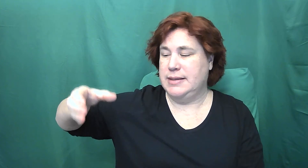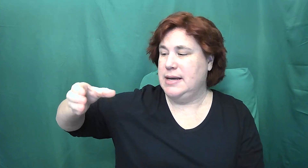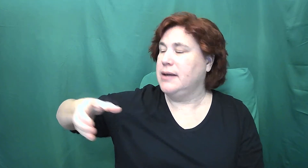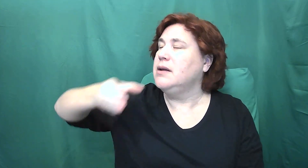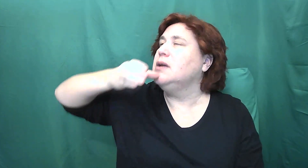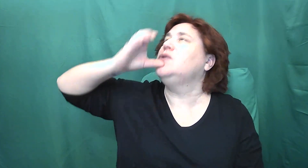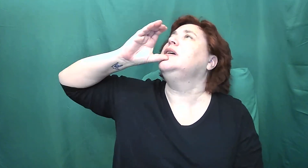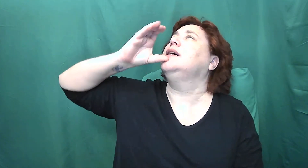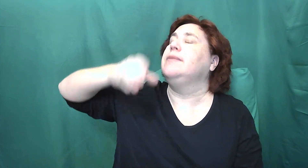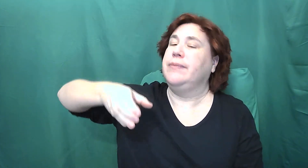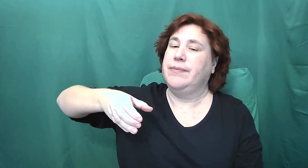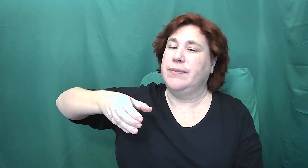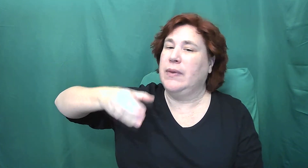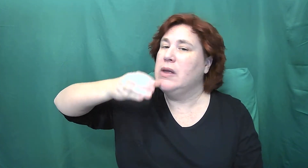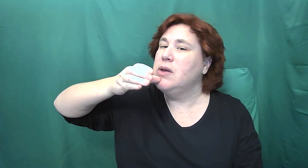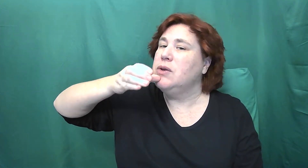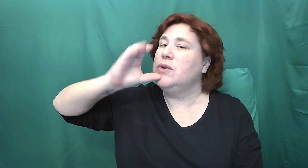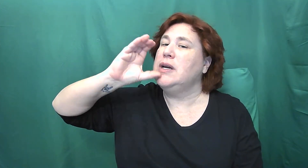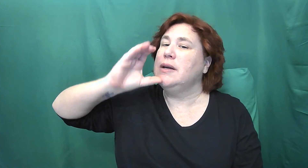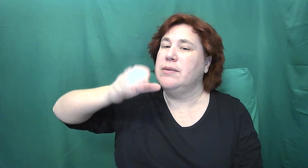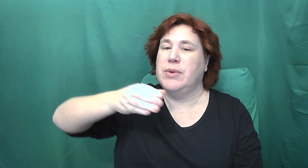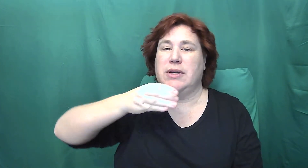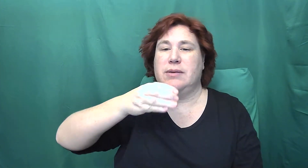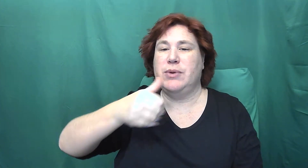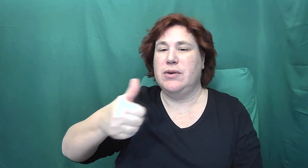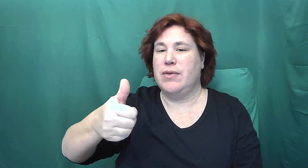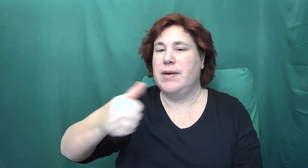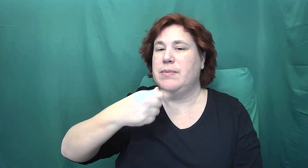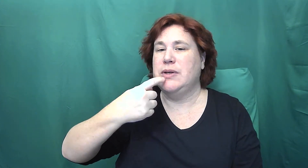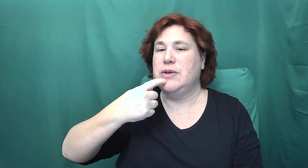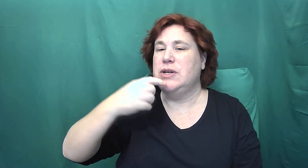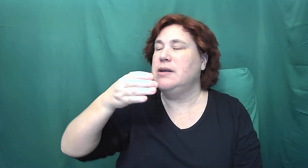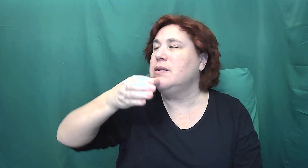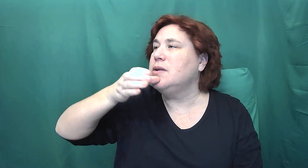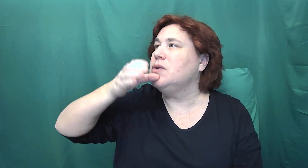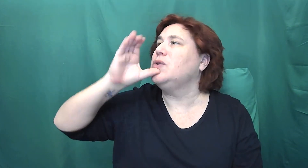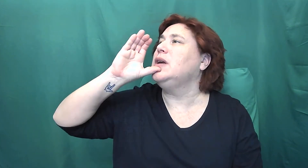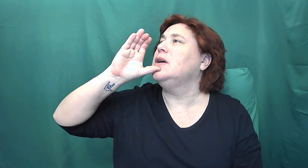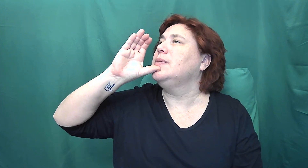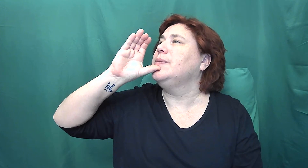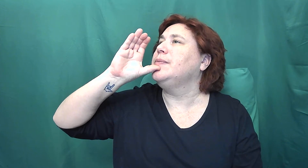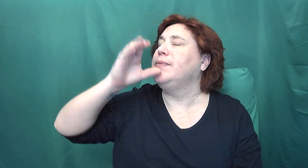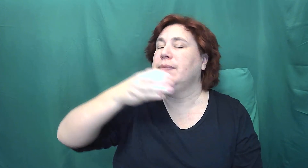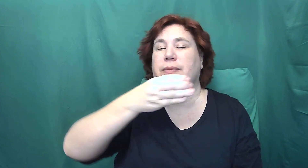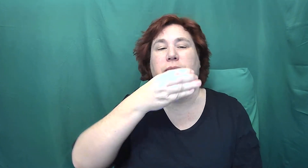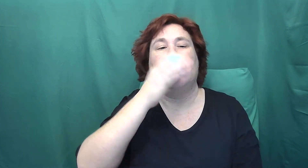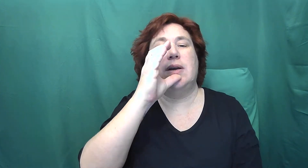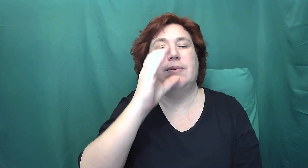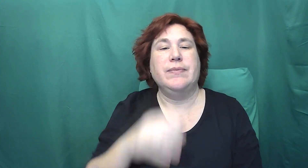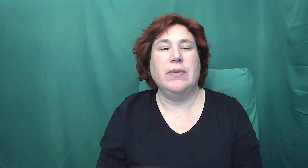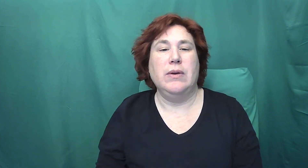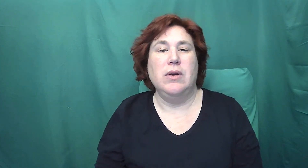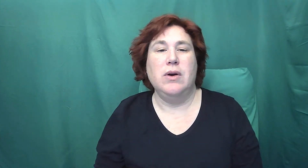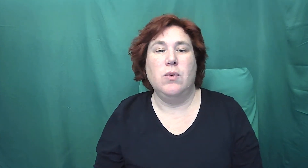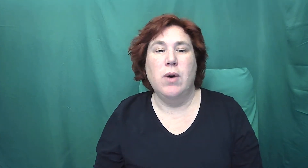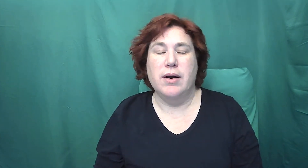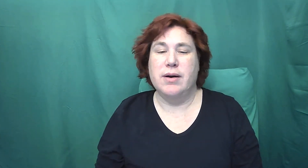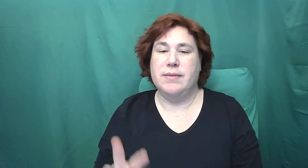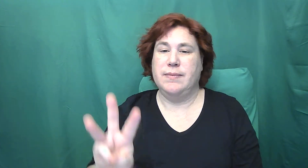hand, drink. Drink, put your thumb to your chin, drink. Drink. Water,